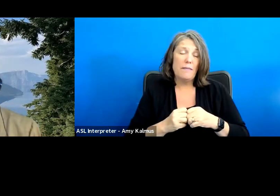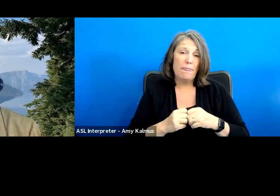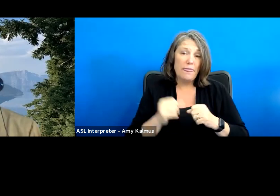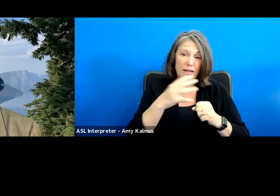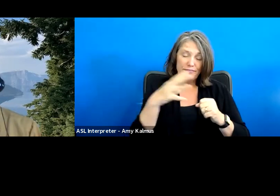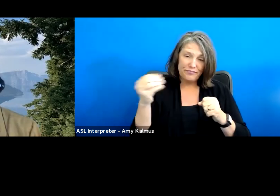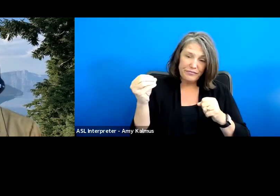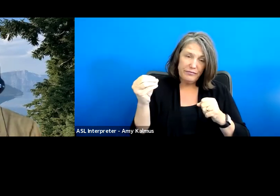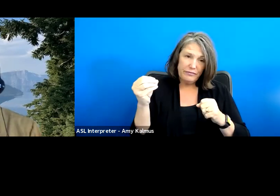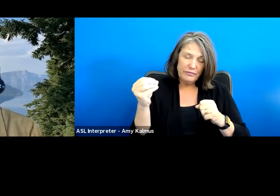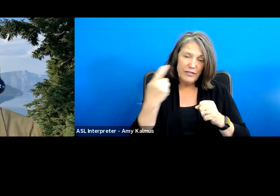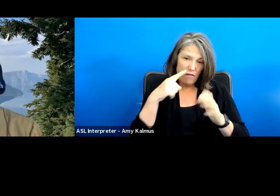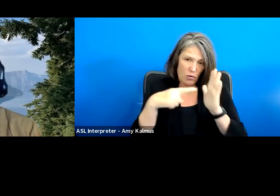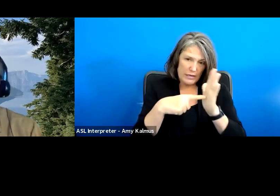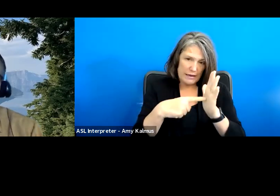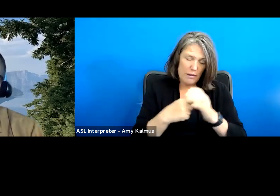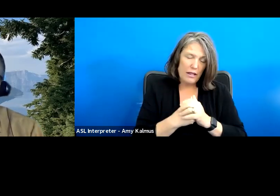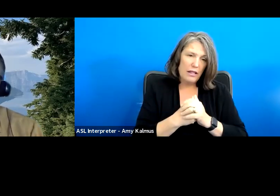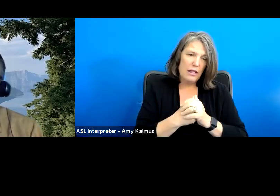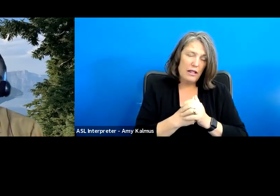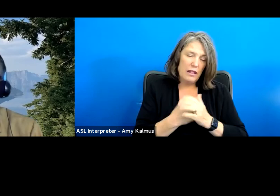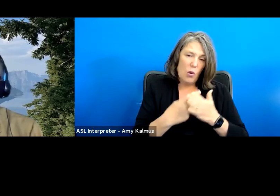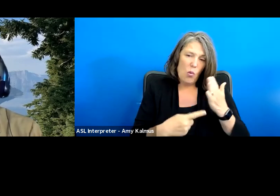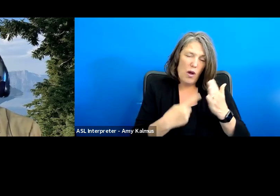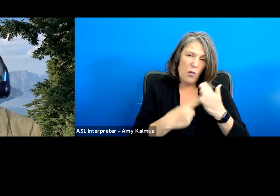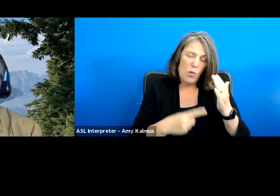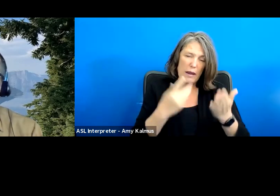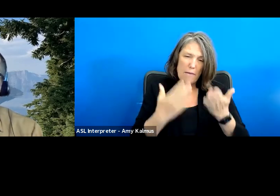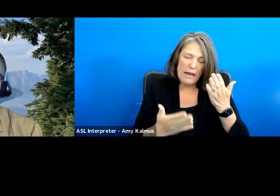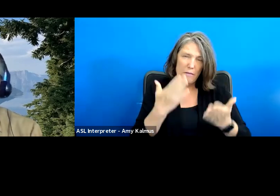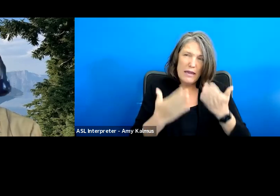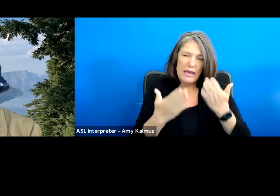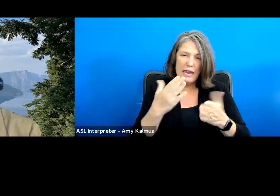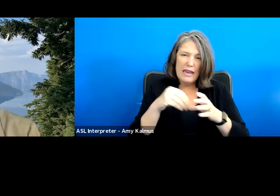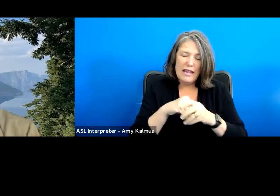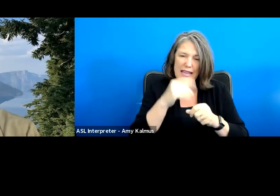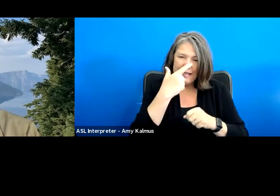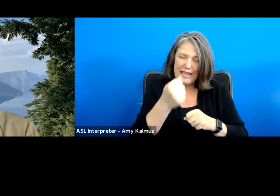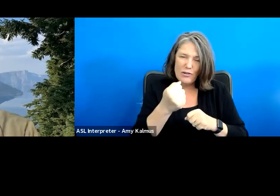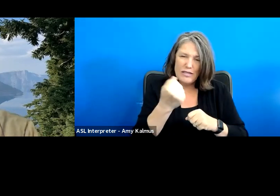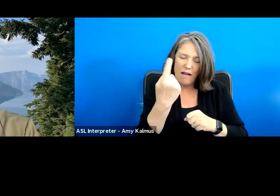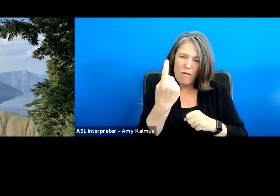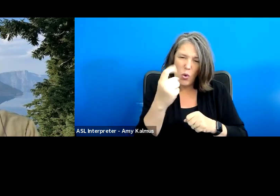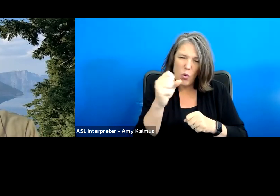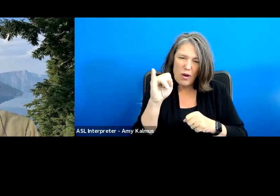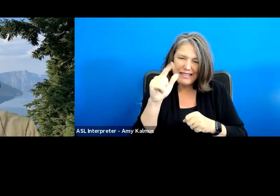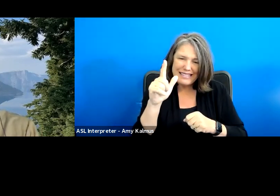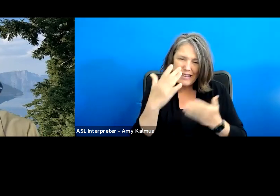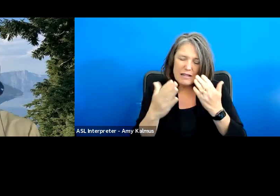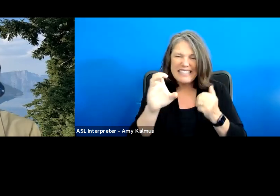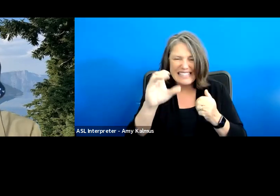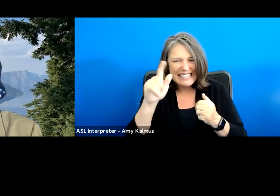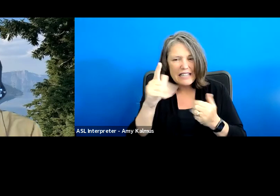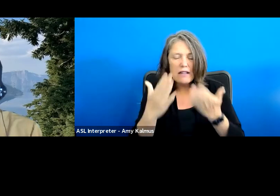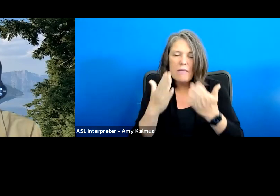And so, for example, what might be in the interest of one SIL may not be in the interest